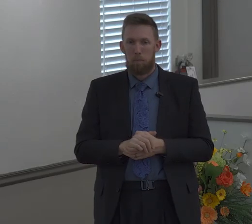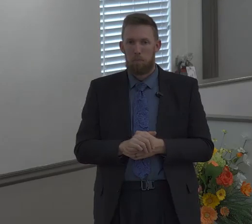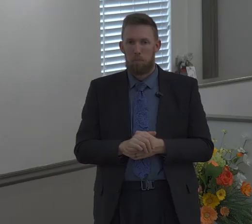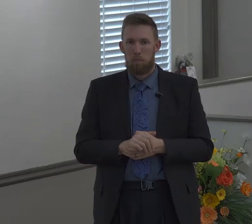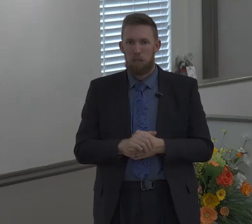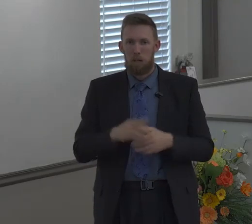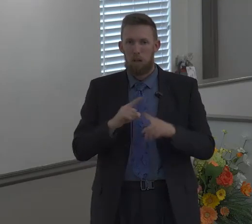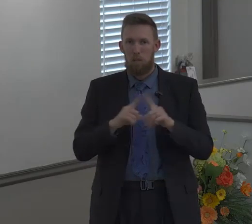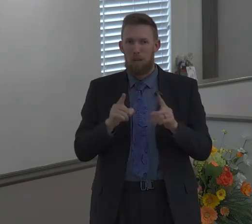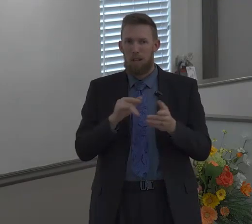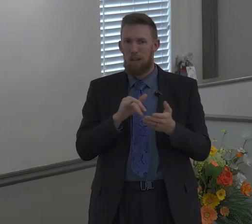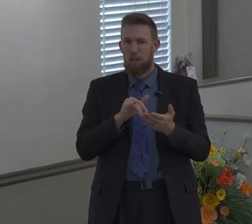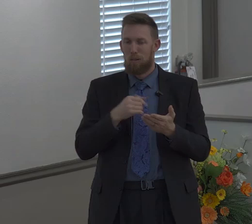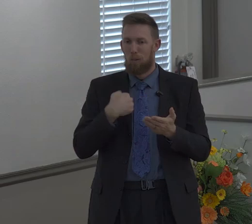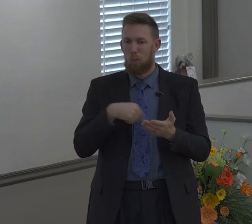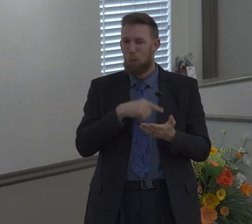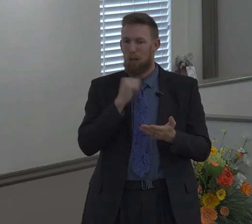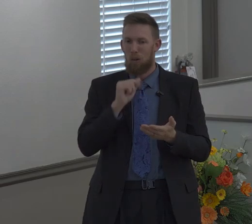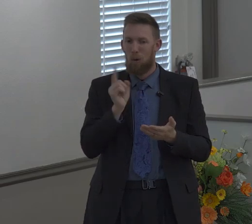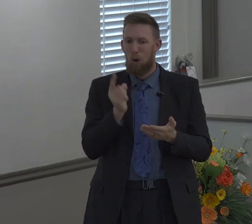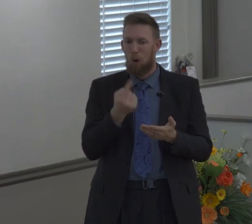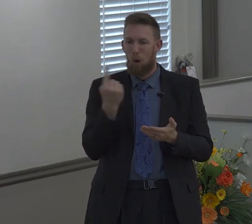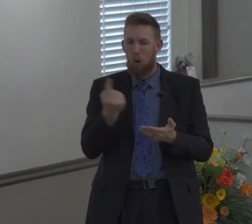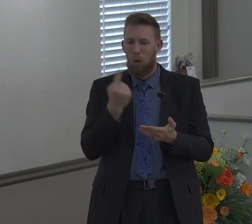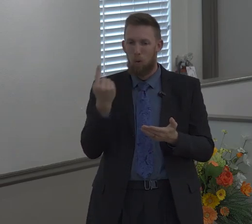But Christians, sometimes that's not the case with us.